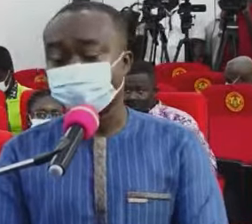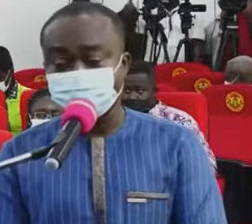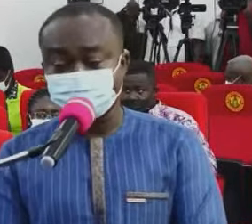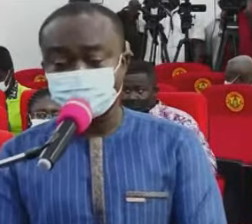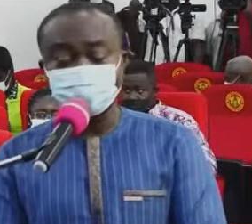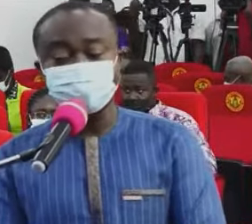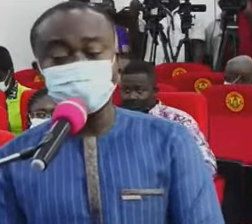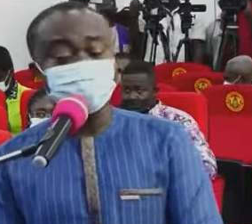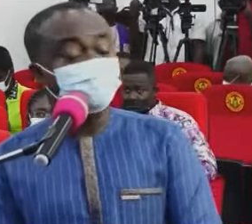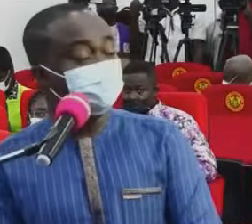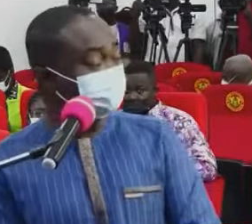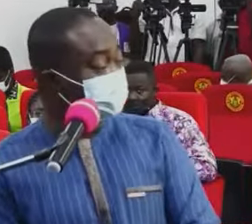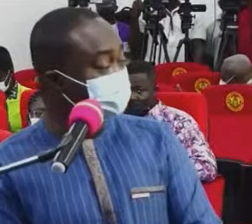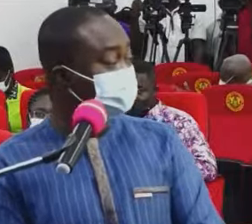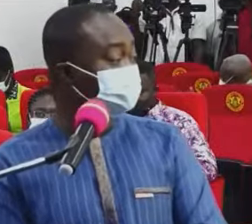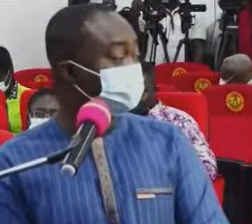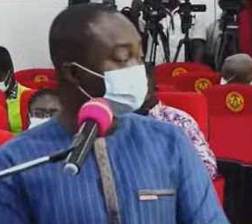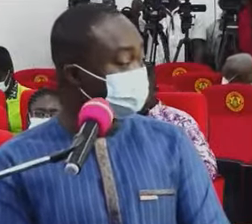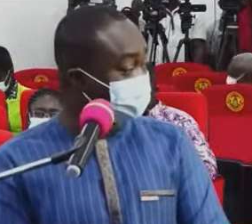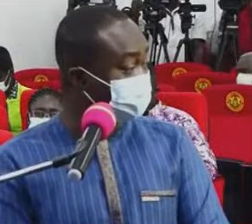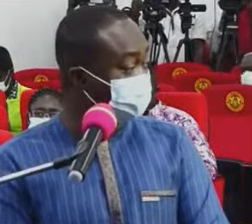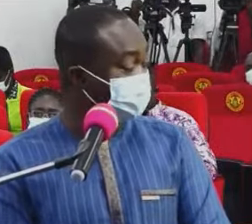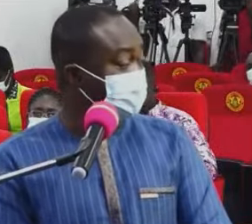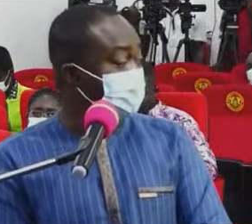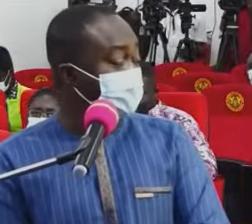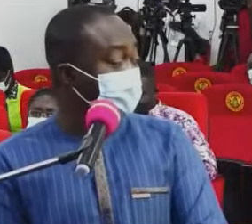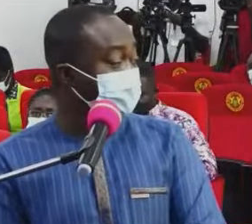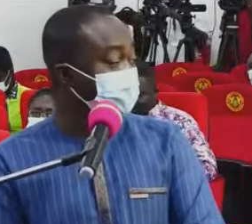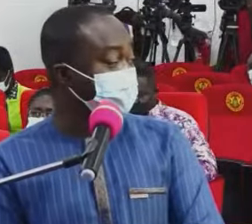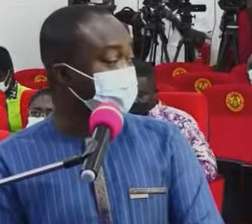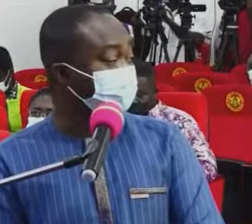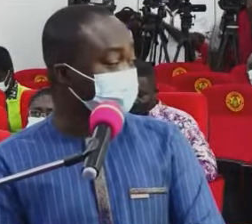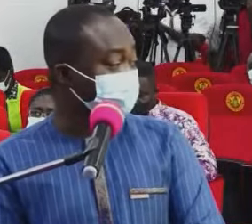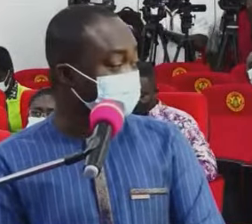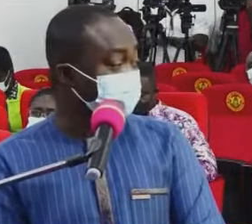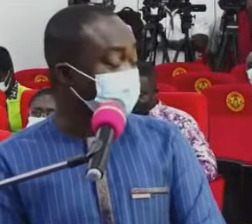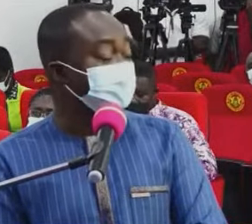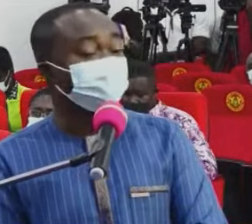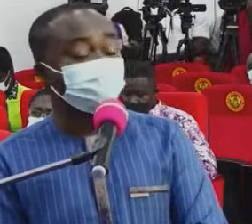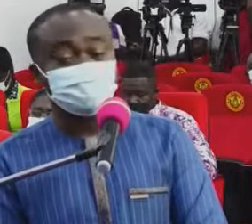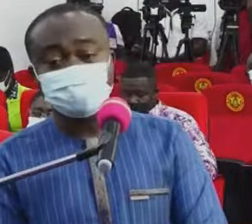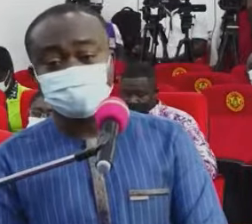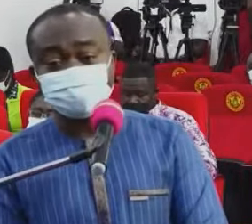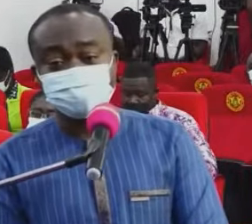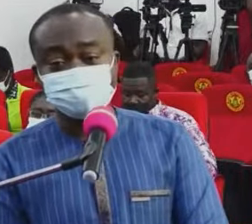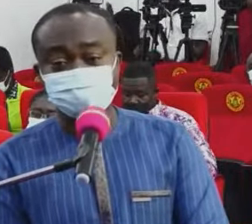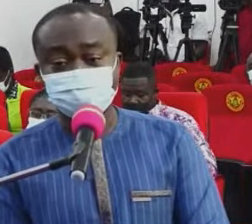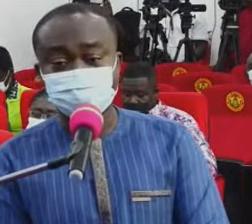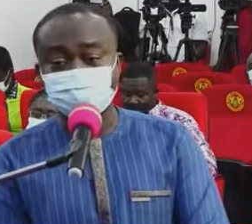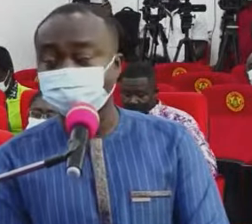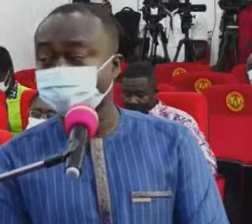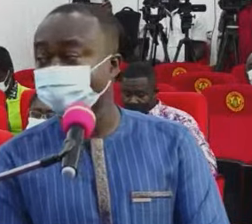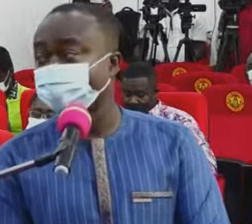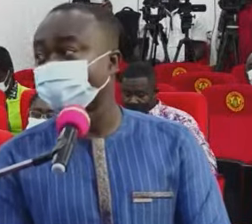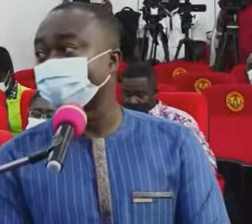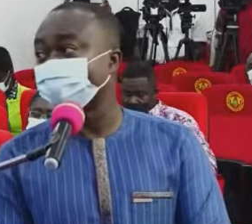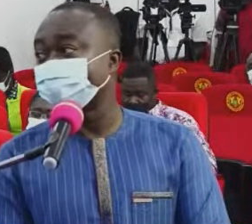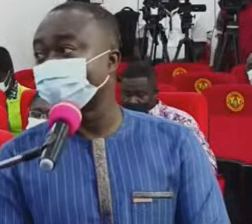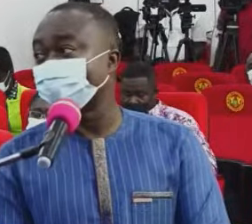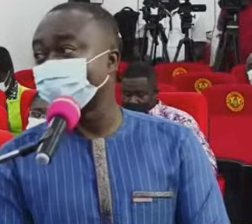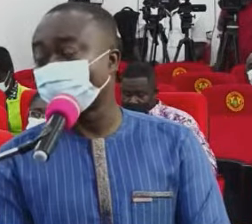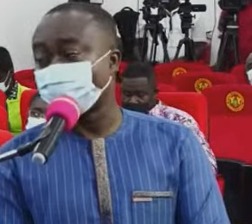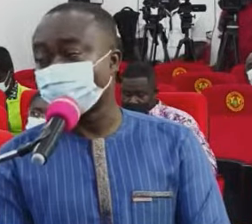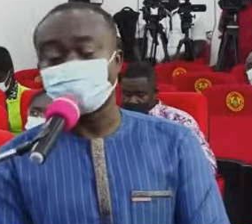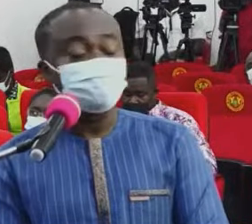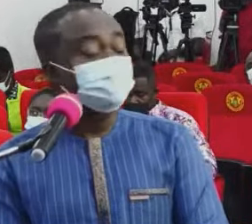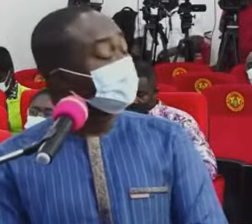an observer, we have had engagements with the family. What happens under